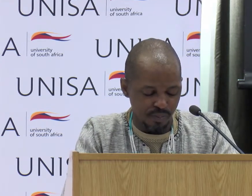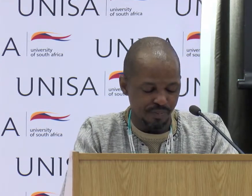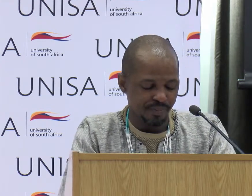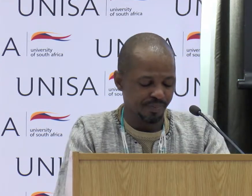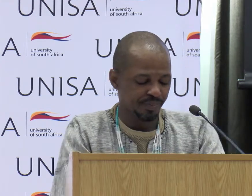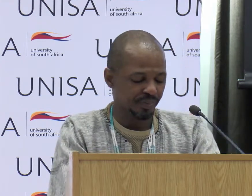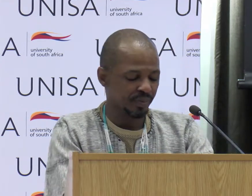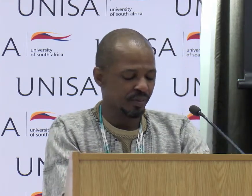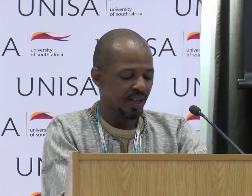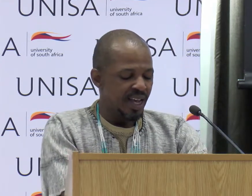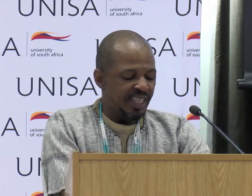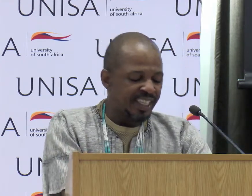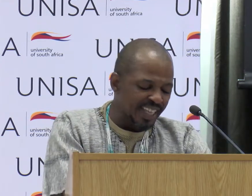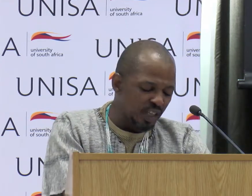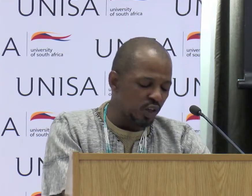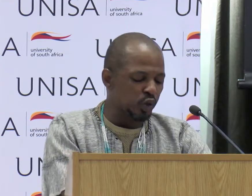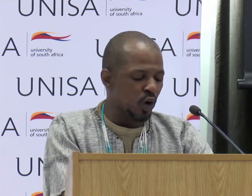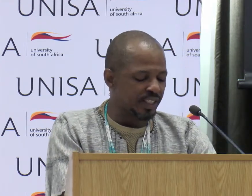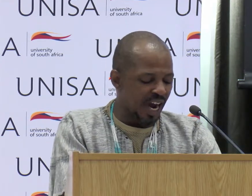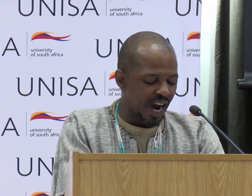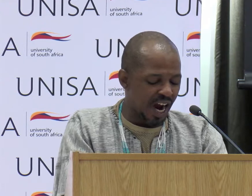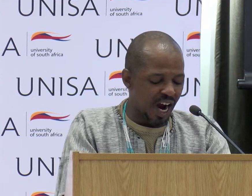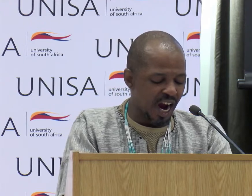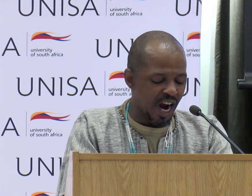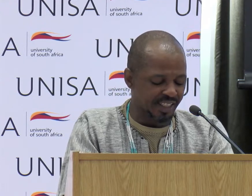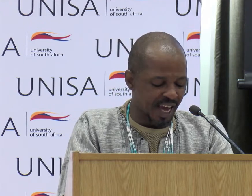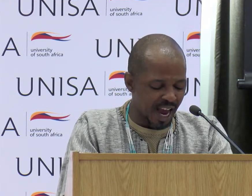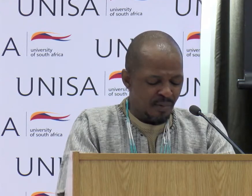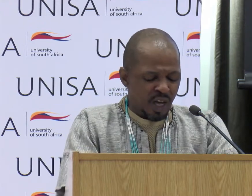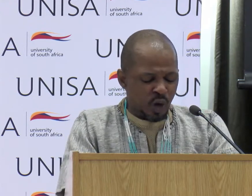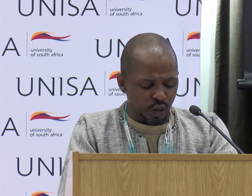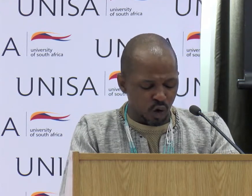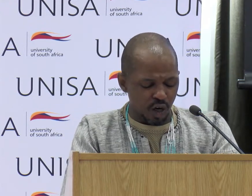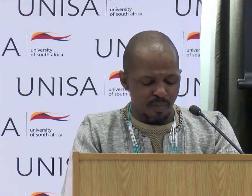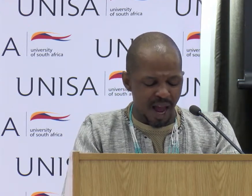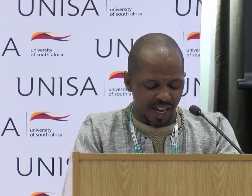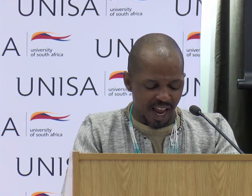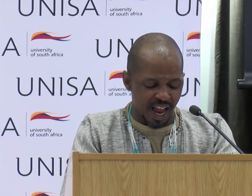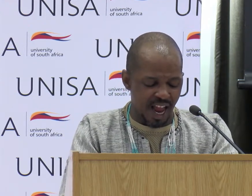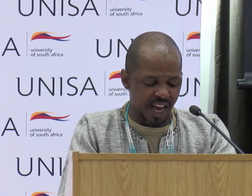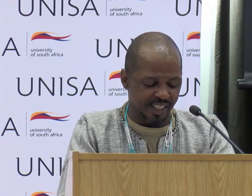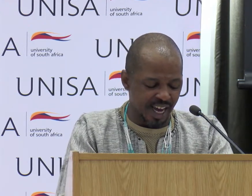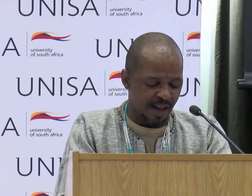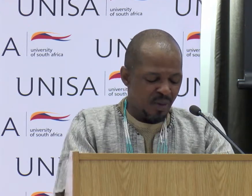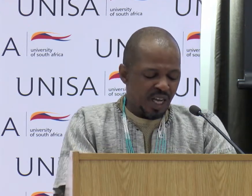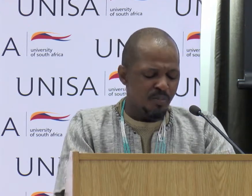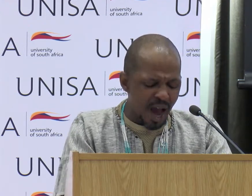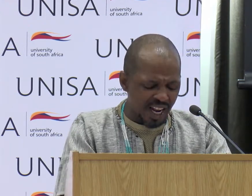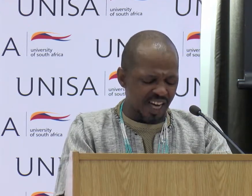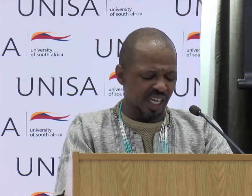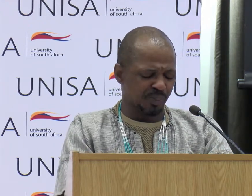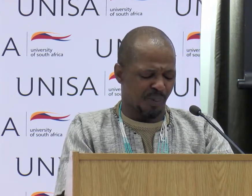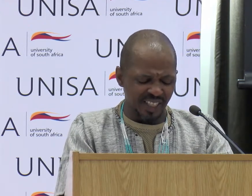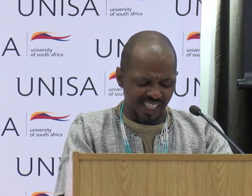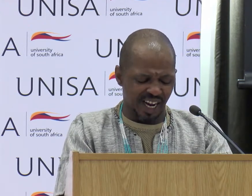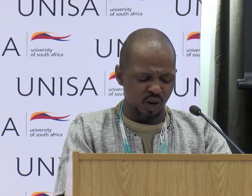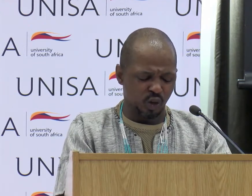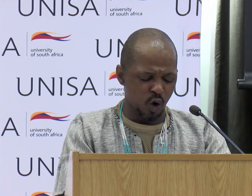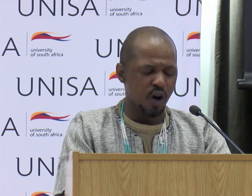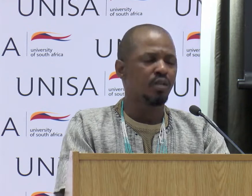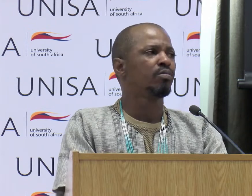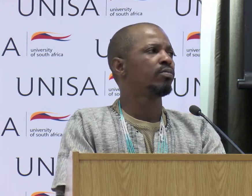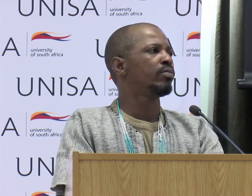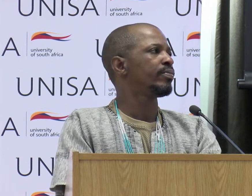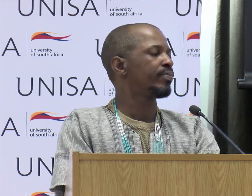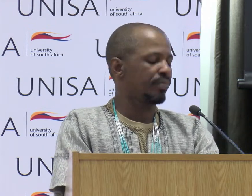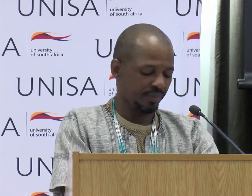zenu. Ndithe nontulo ndanke nontulo ndibeleke sibhanqa